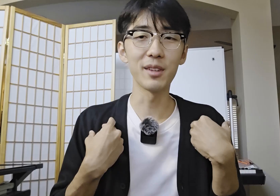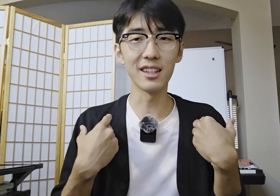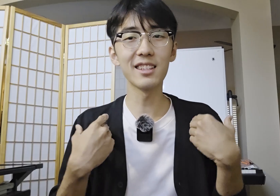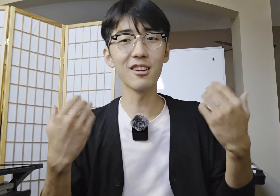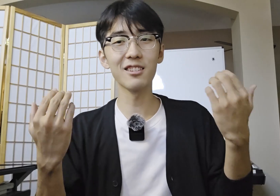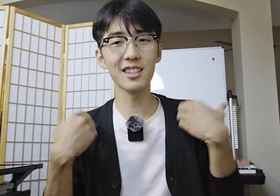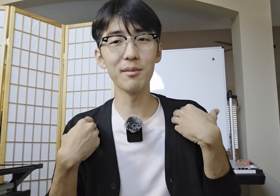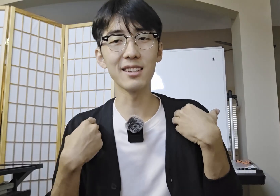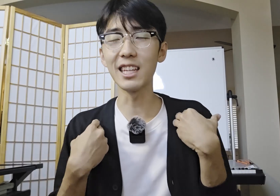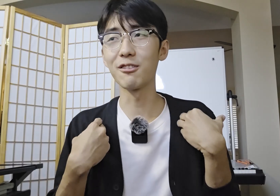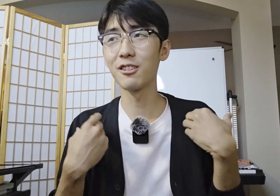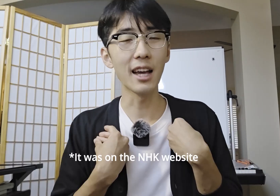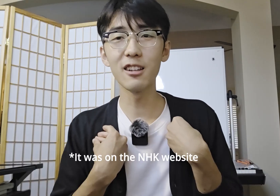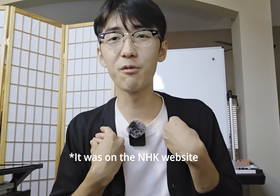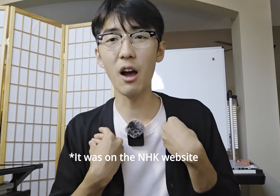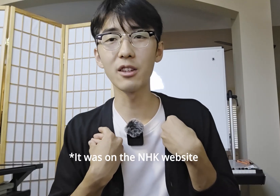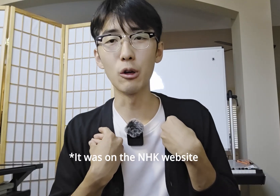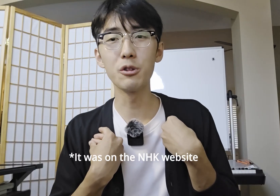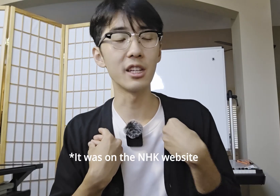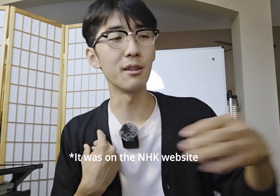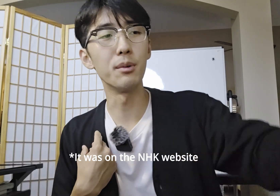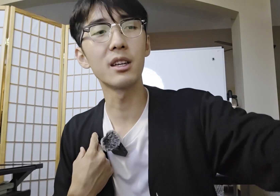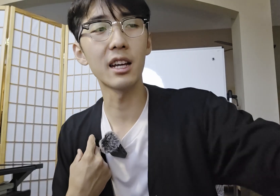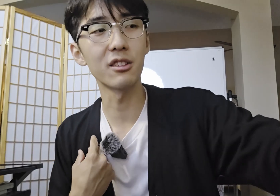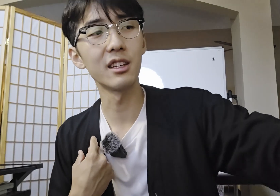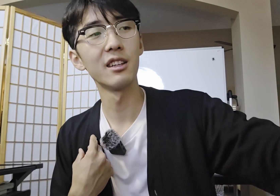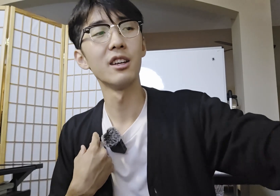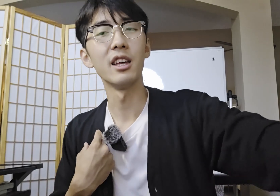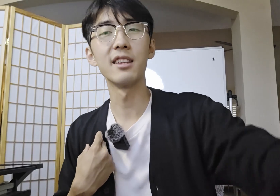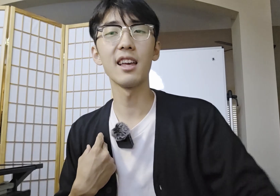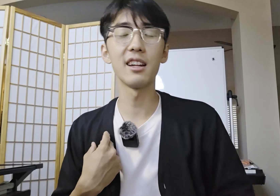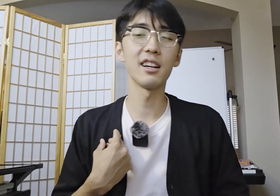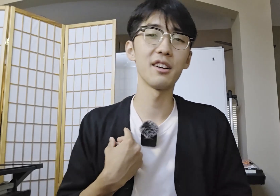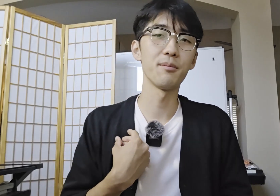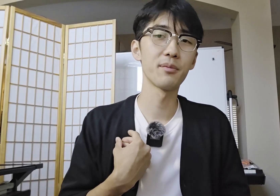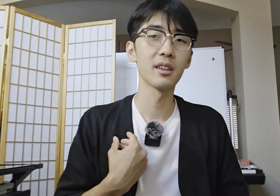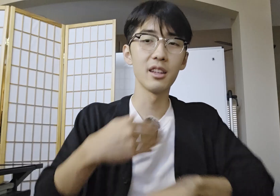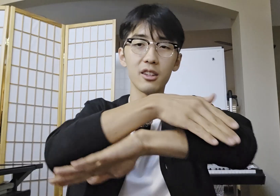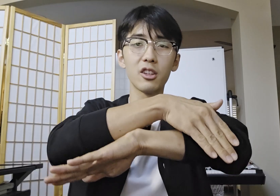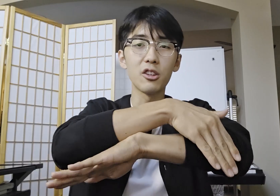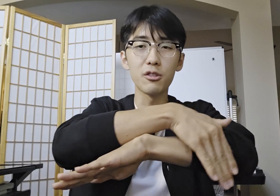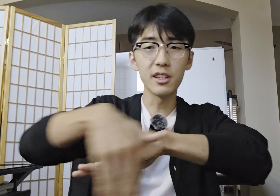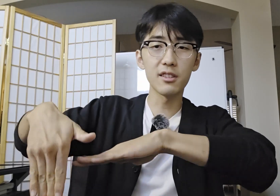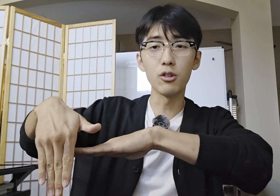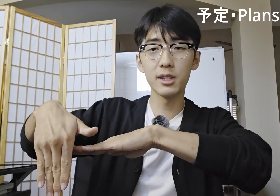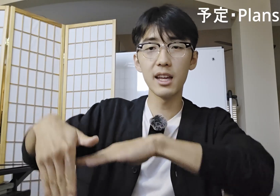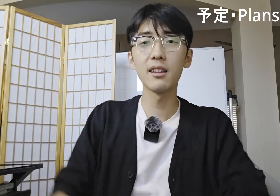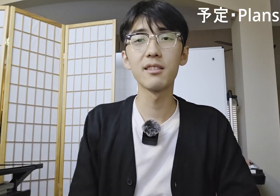this is also the same thing as iru. I couldn't find yoji in the book actually. Instead, you can use this is yote, which